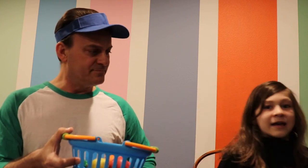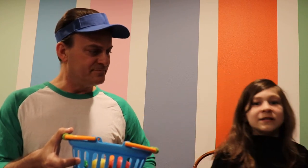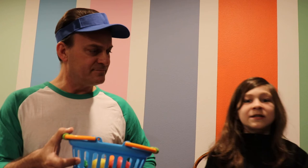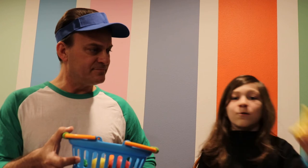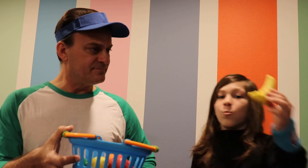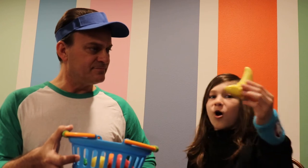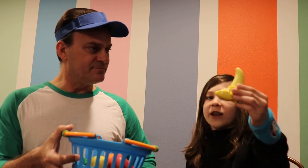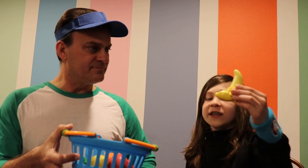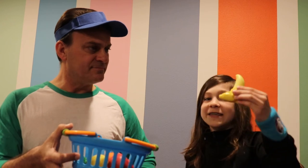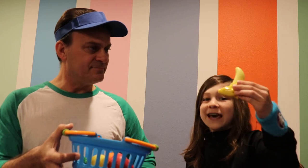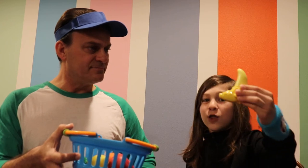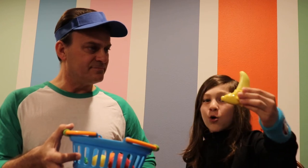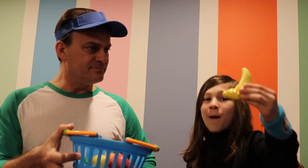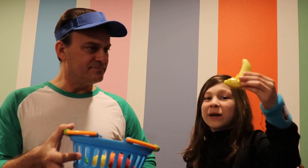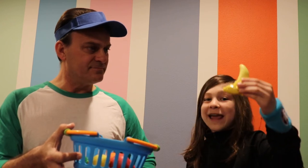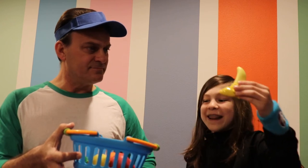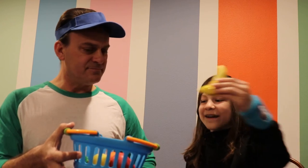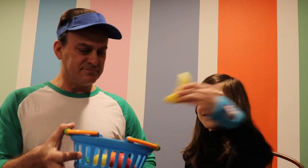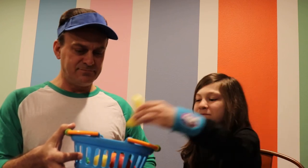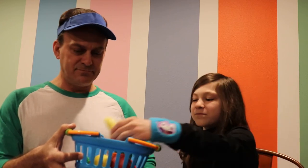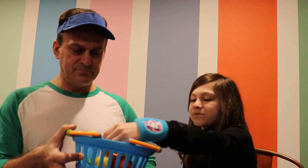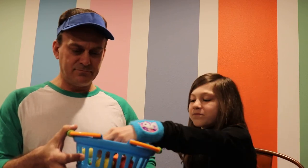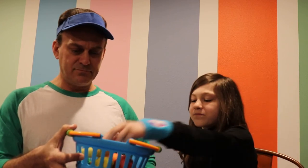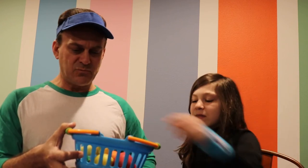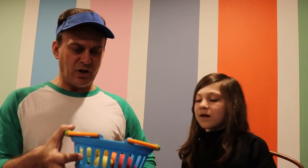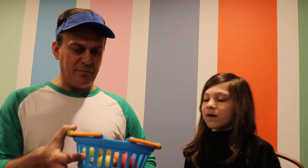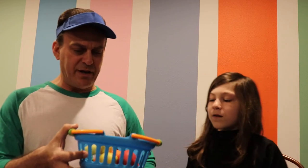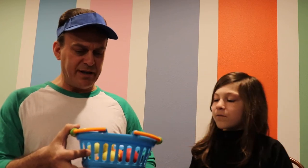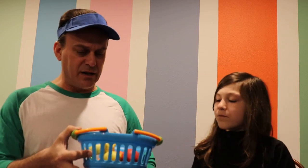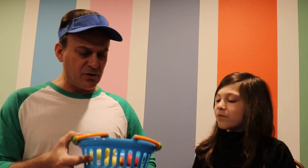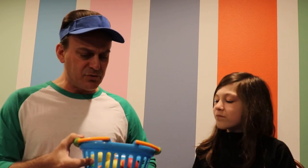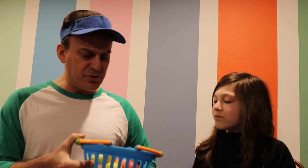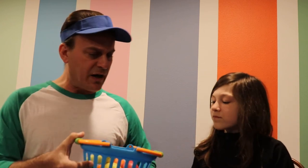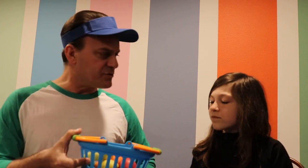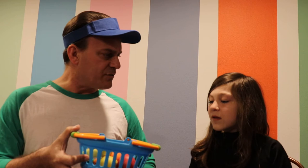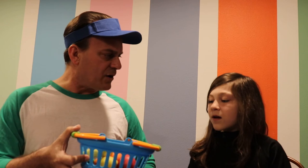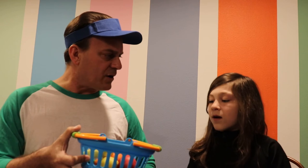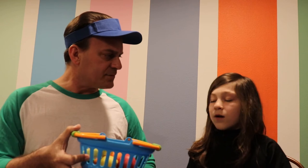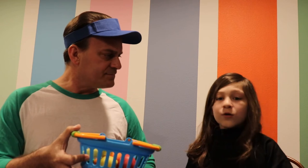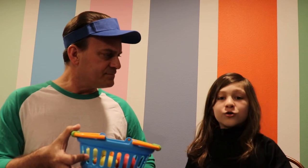And 1 yellow banana. So how many yellow do you have so far?